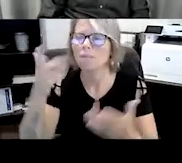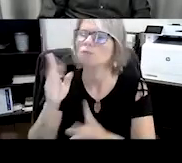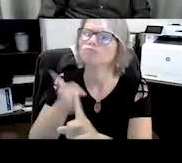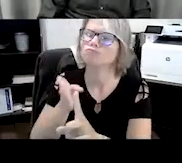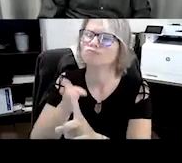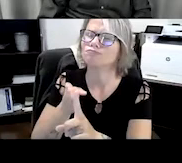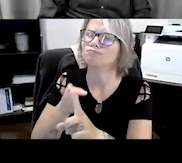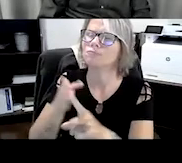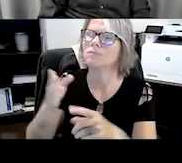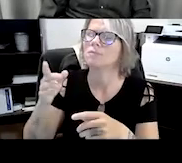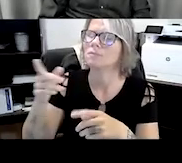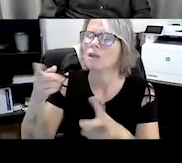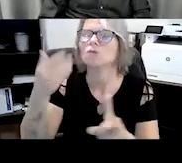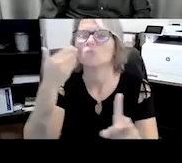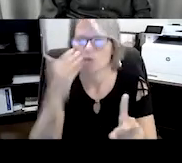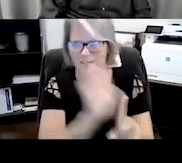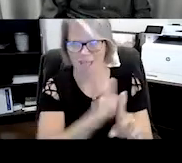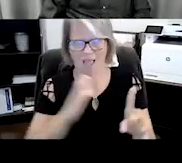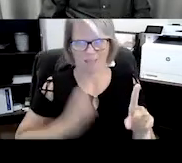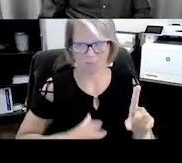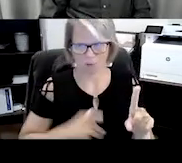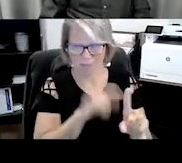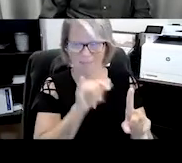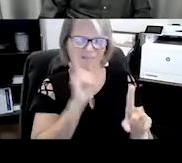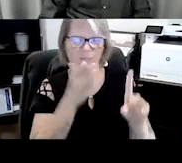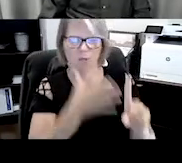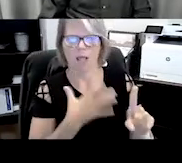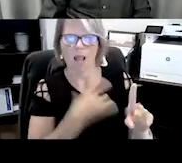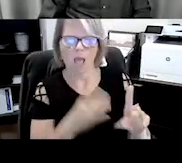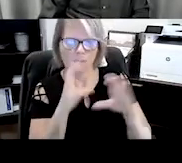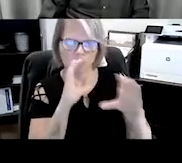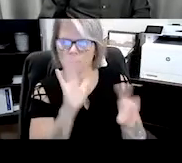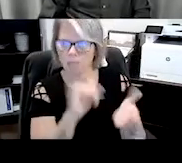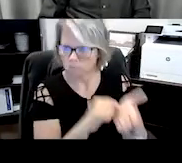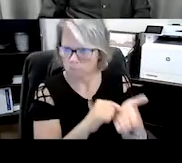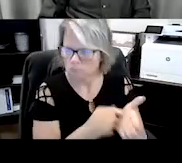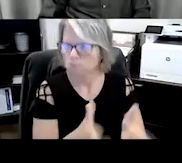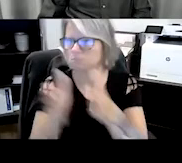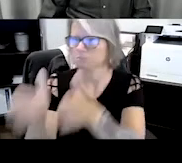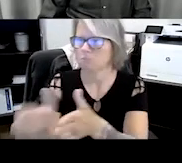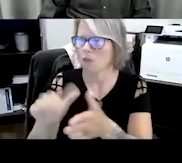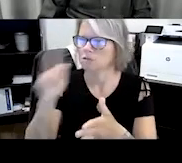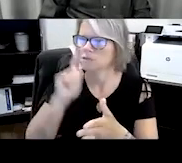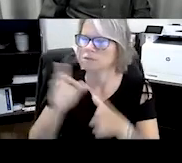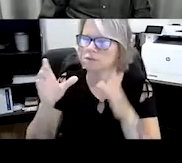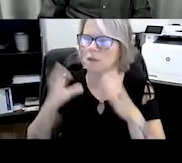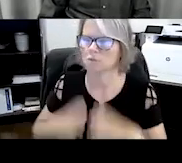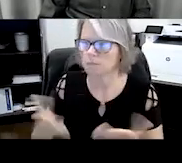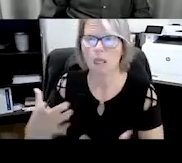kind of goggling at me, and it's not a great feeling. Deaf-friendly establishments are